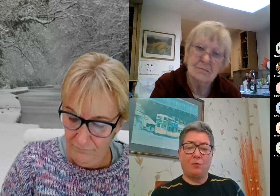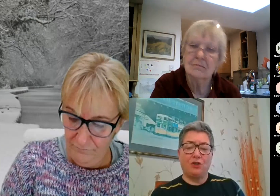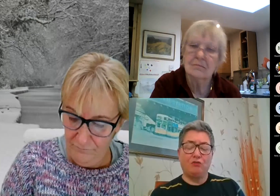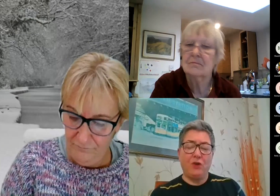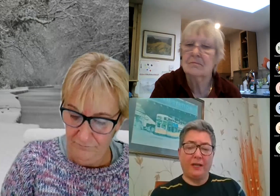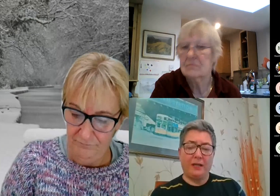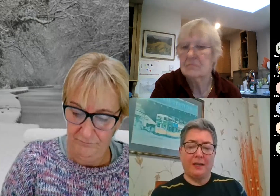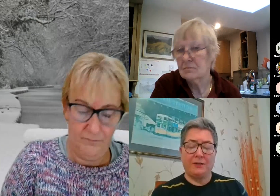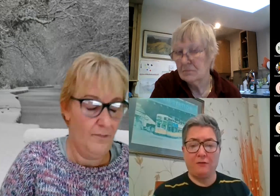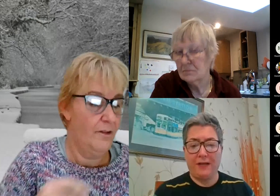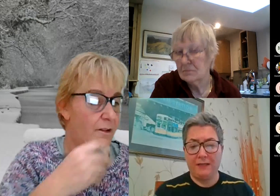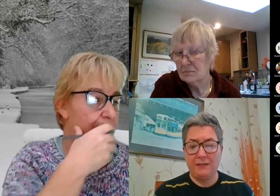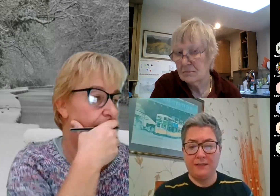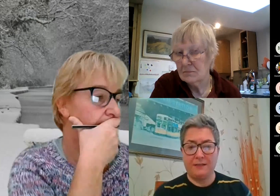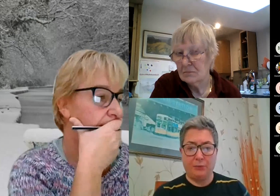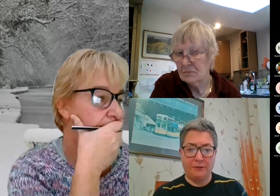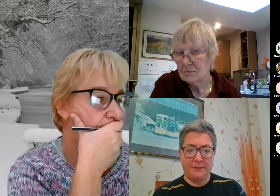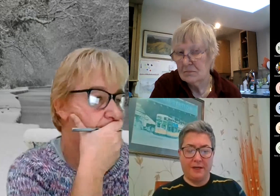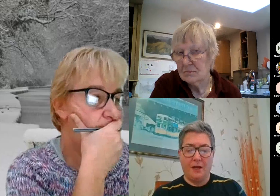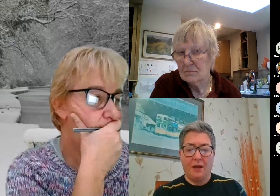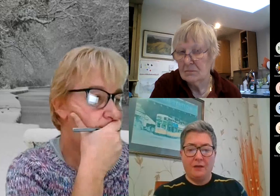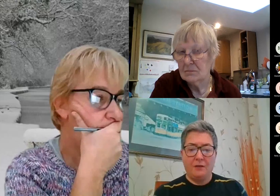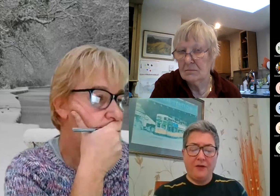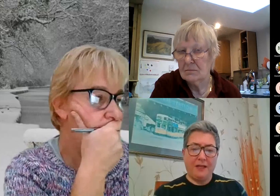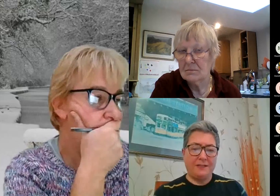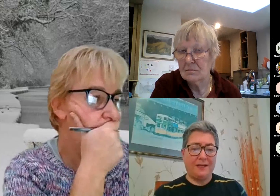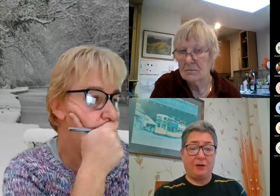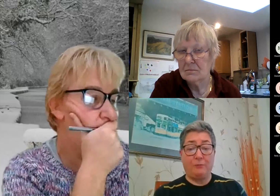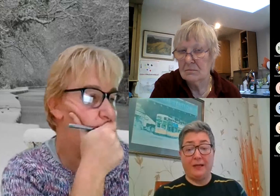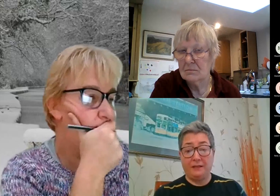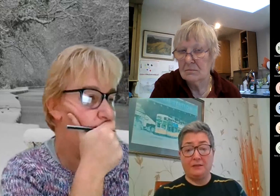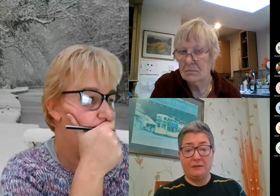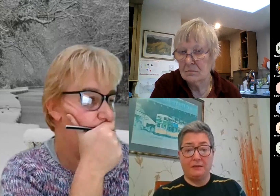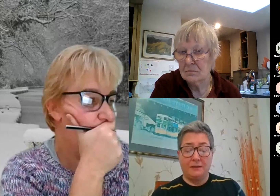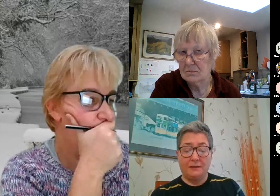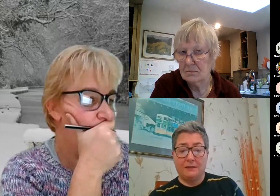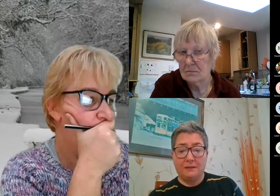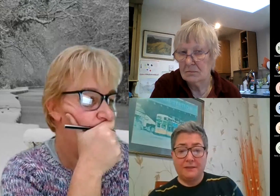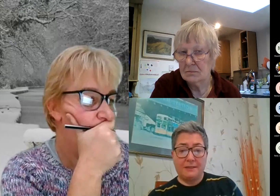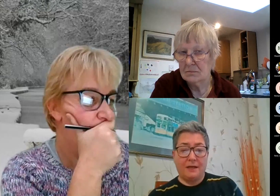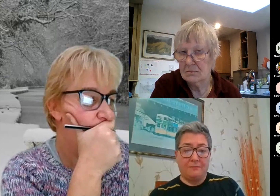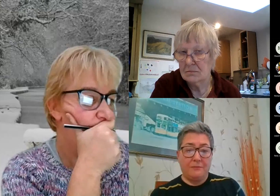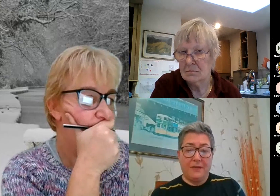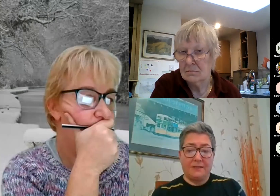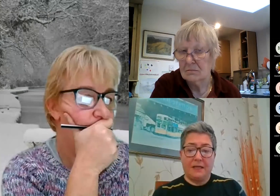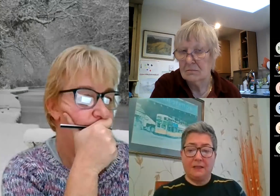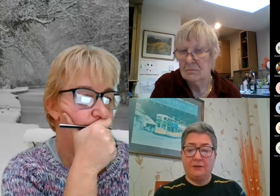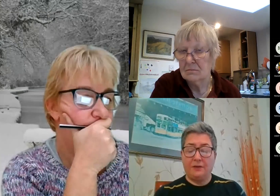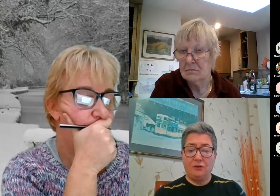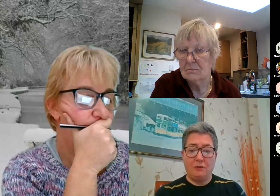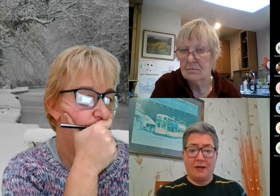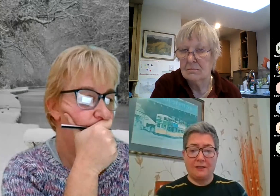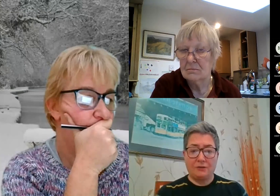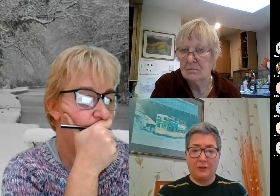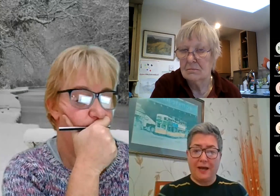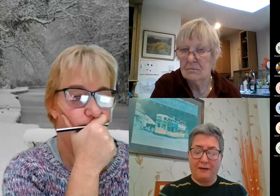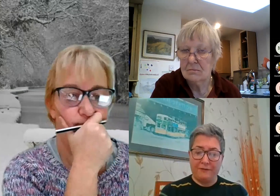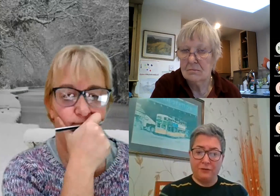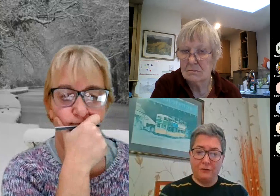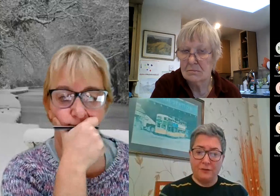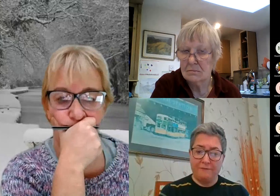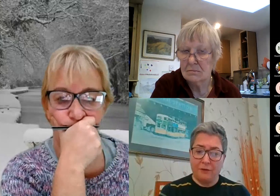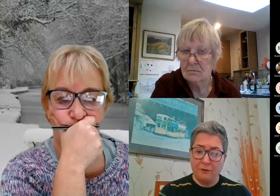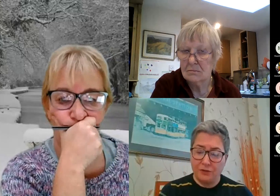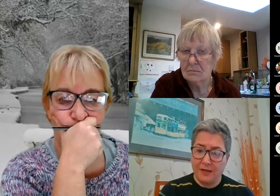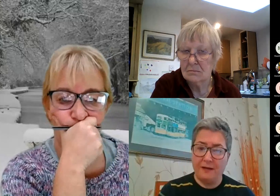can you get someone to recognise you have a hidden disability? The very term hidden makes it clear that you